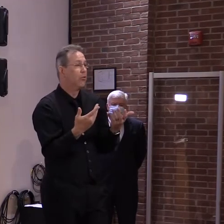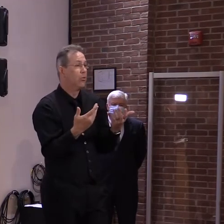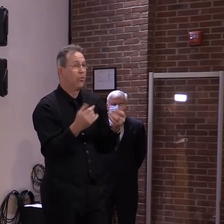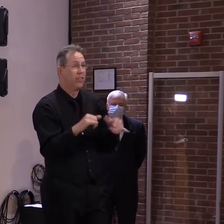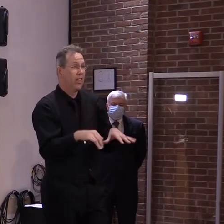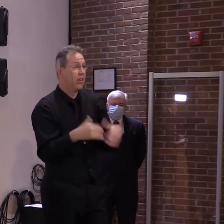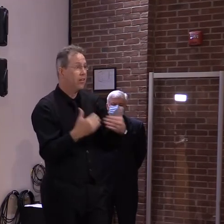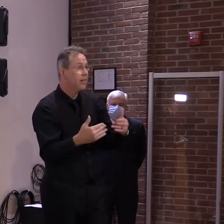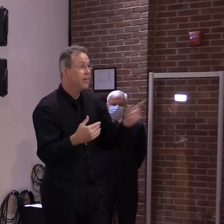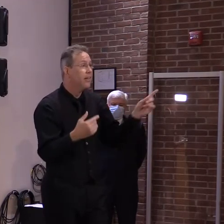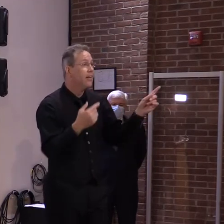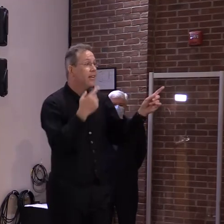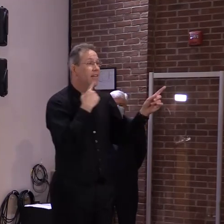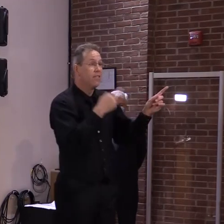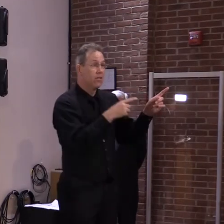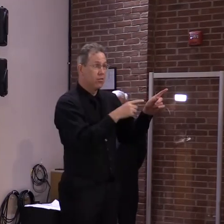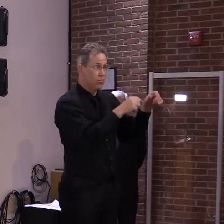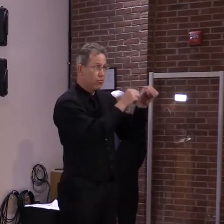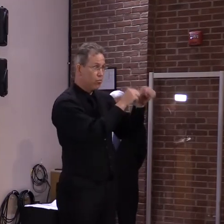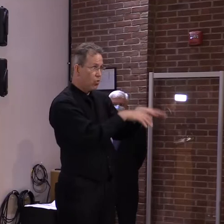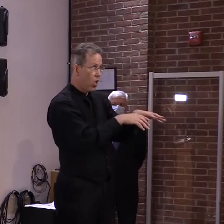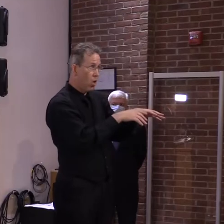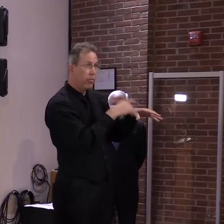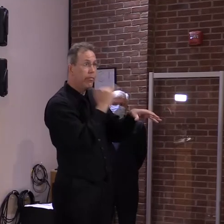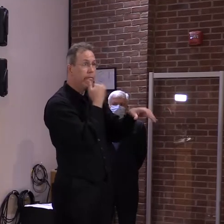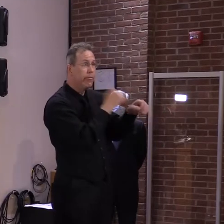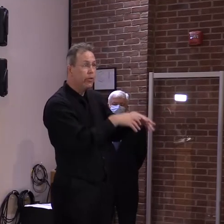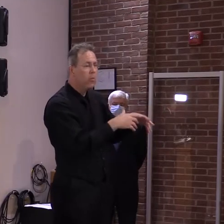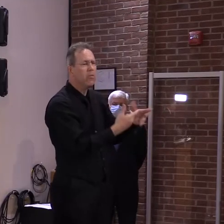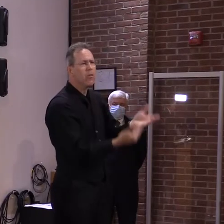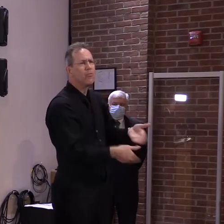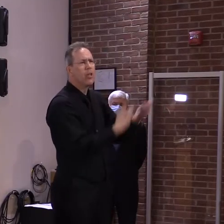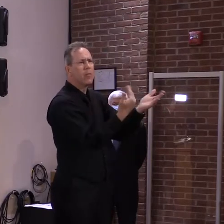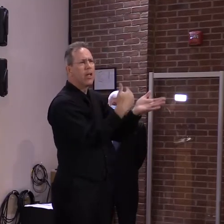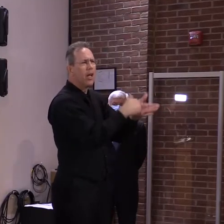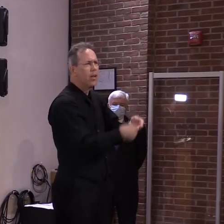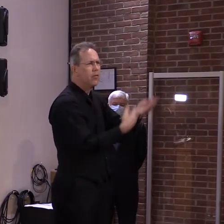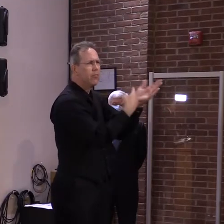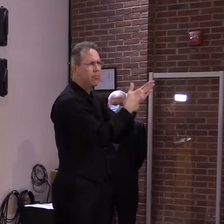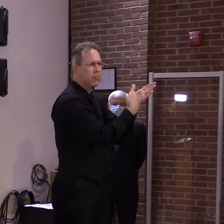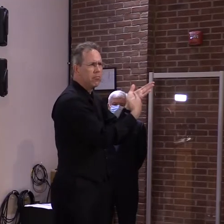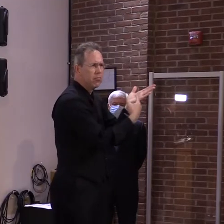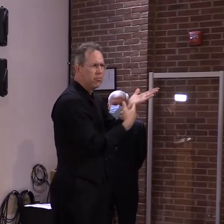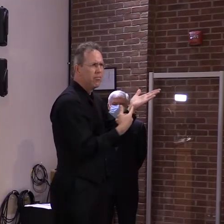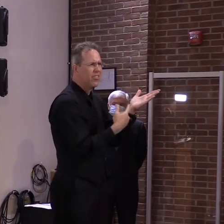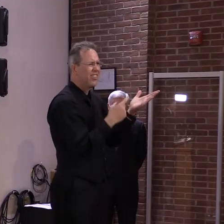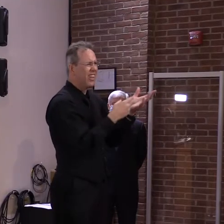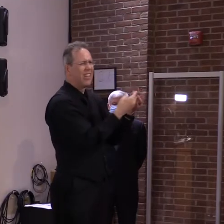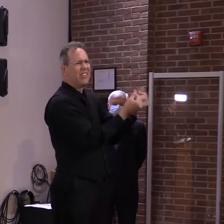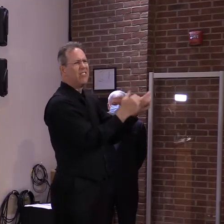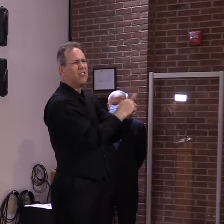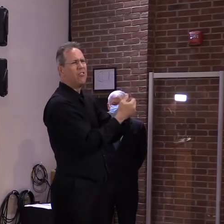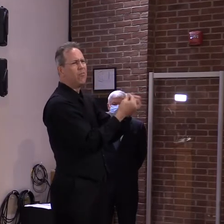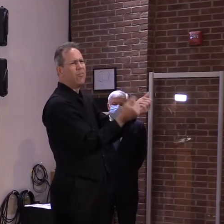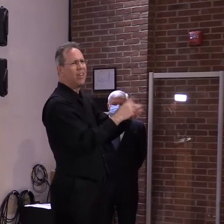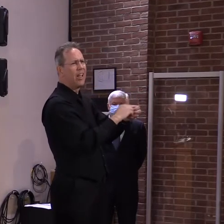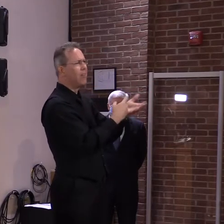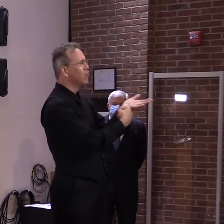own. But I'll look into that because that's a good point. They could do it so easily, just a few words.